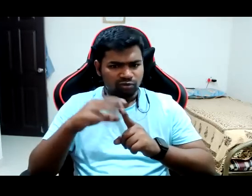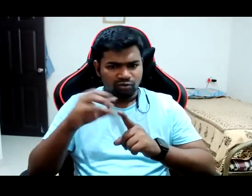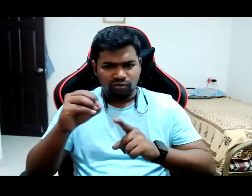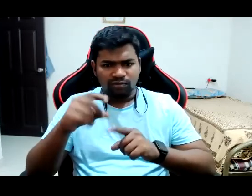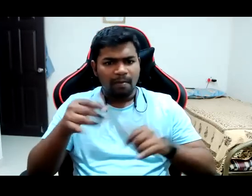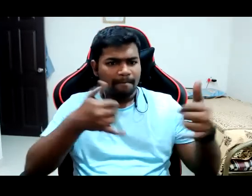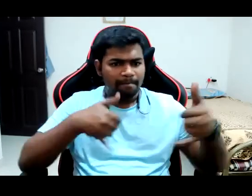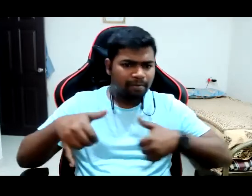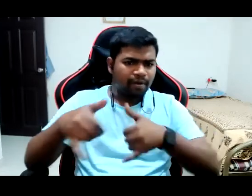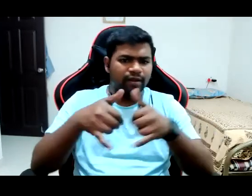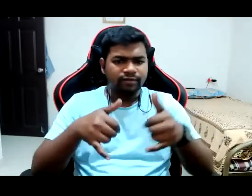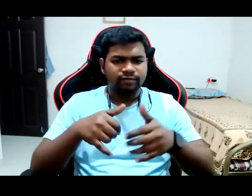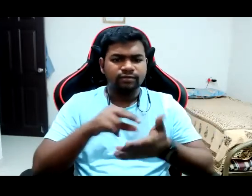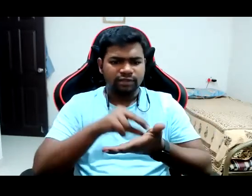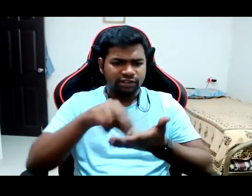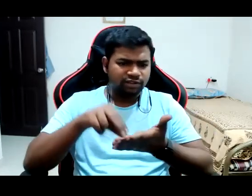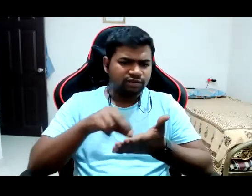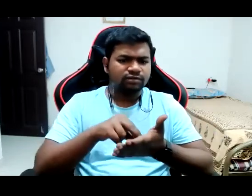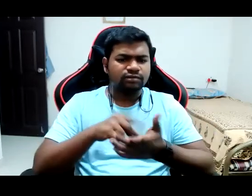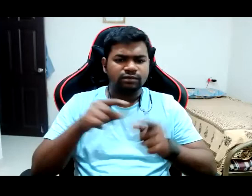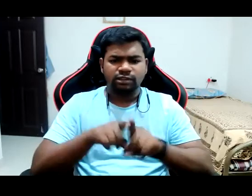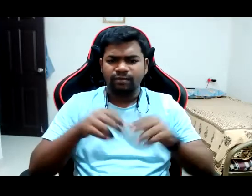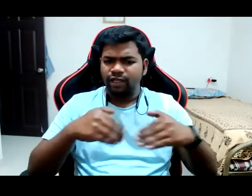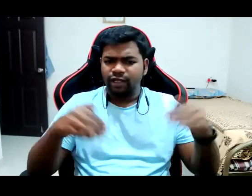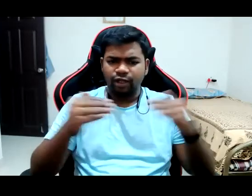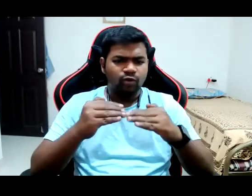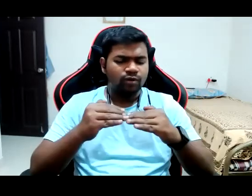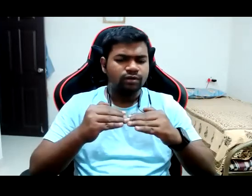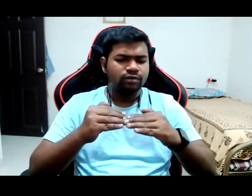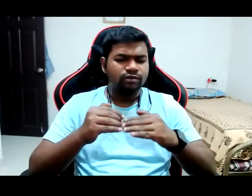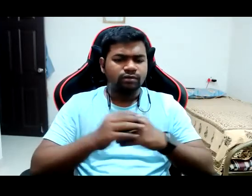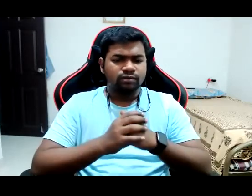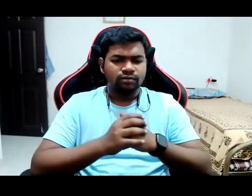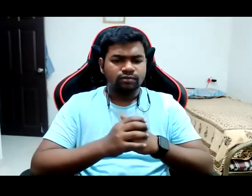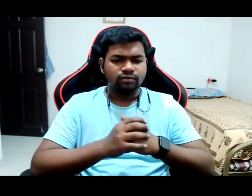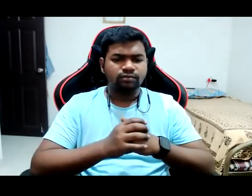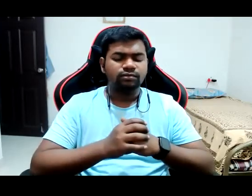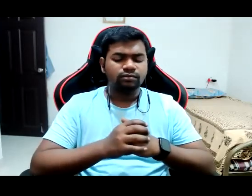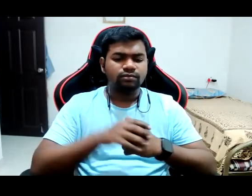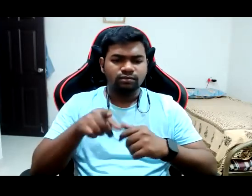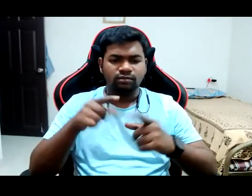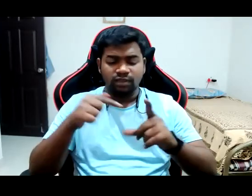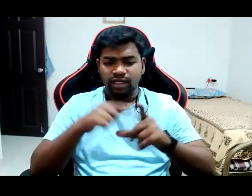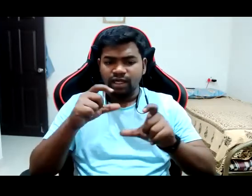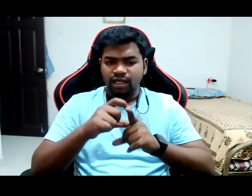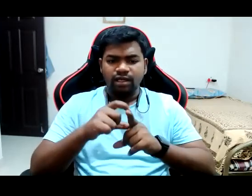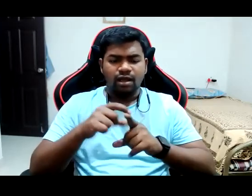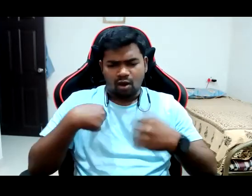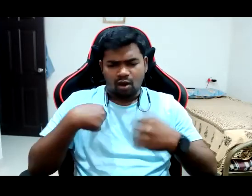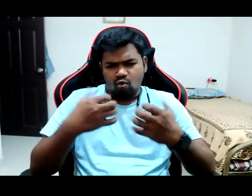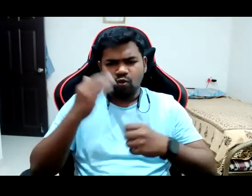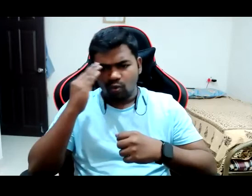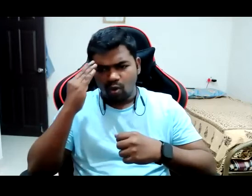play against a sighted person in equal terms. No, I mean, I'm not claiming that it's a part of education, but I just want to know